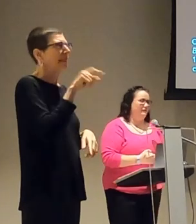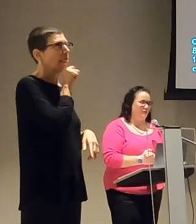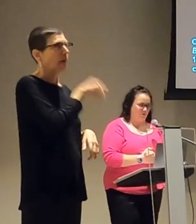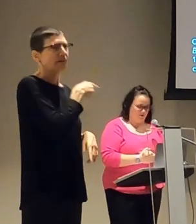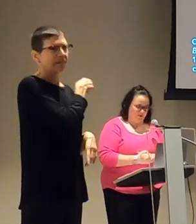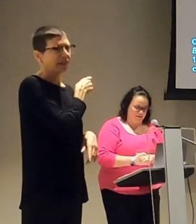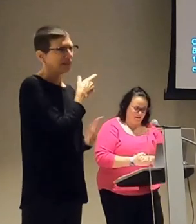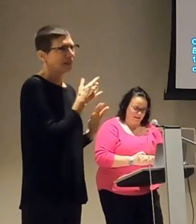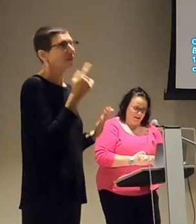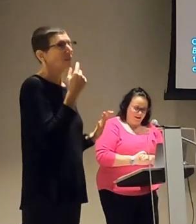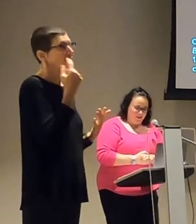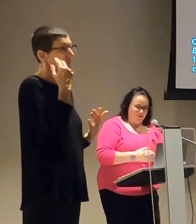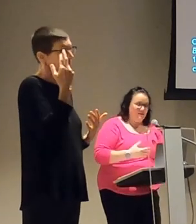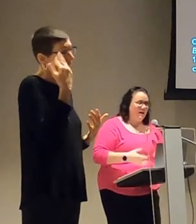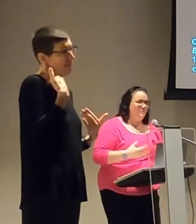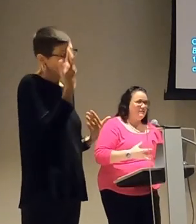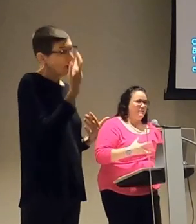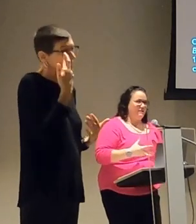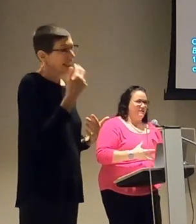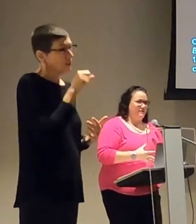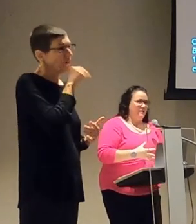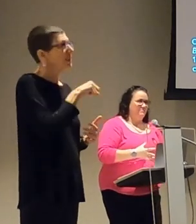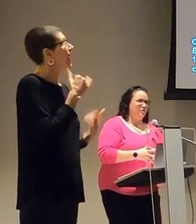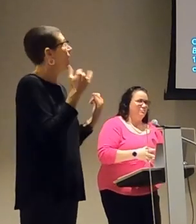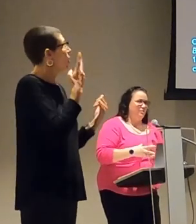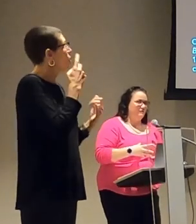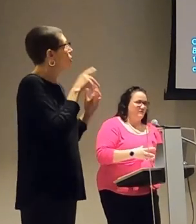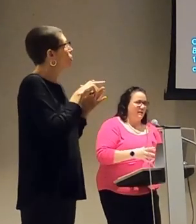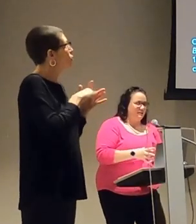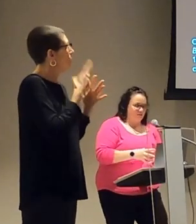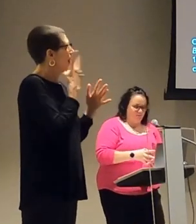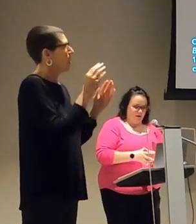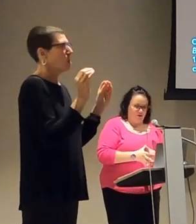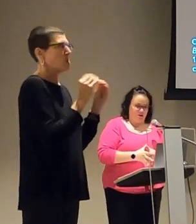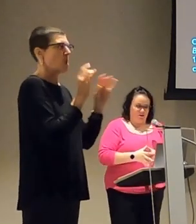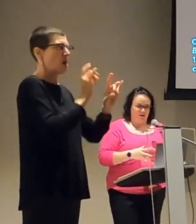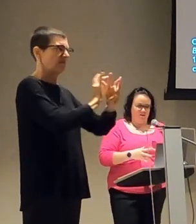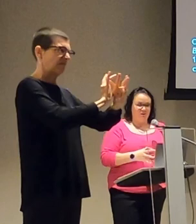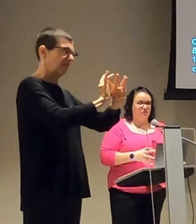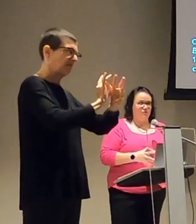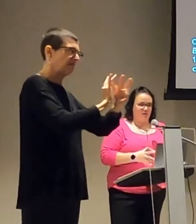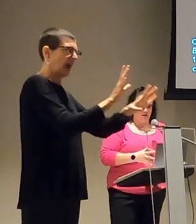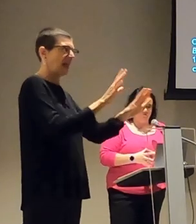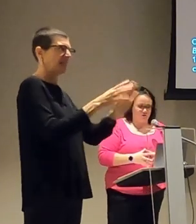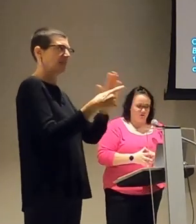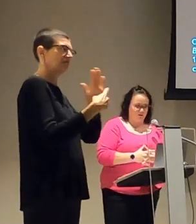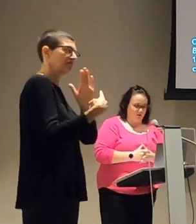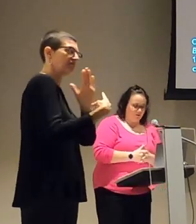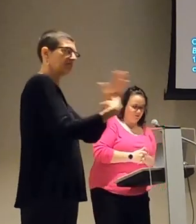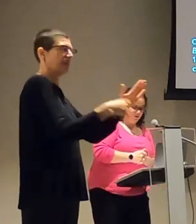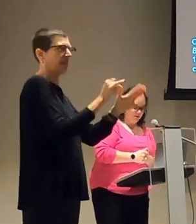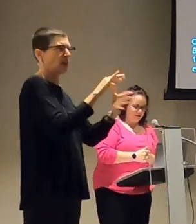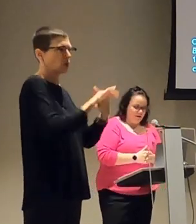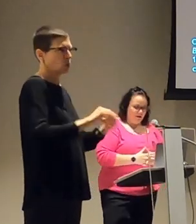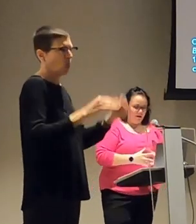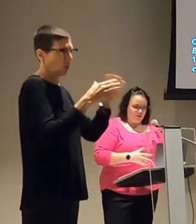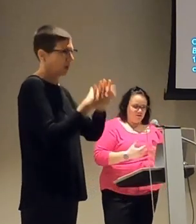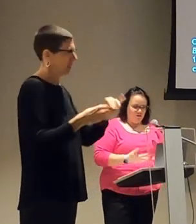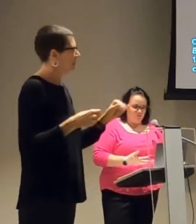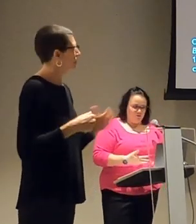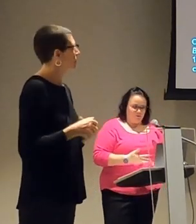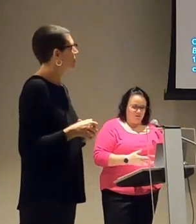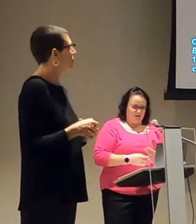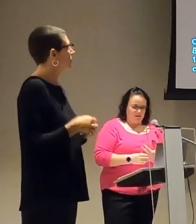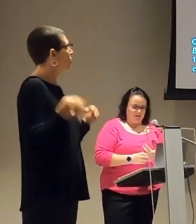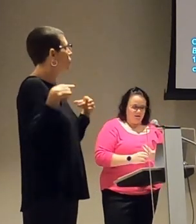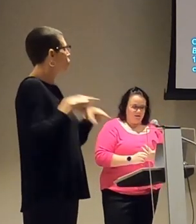and they love it for a reason. So now we start to see a much more violent depiction of the story of Judith and Holofernes.